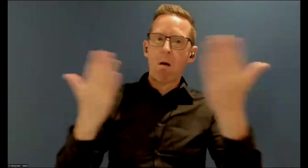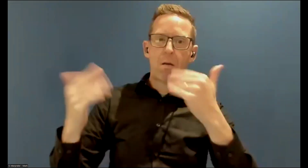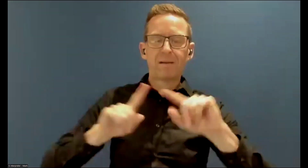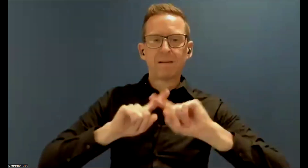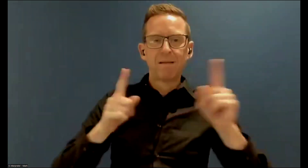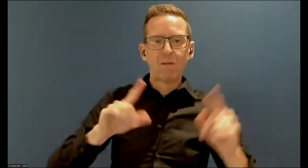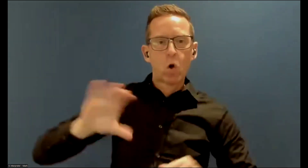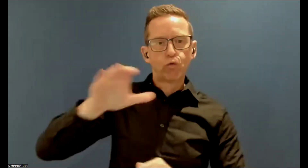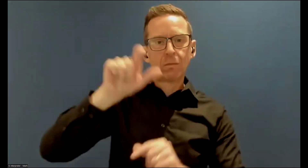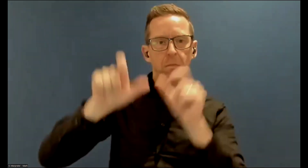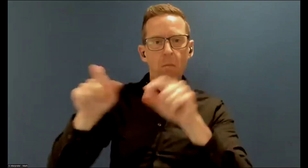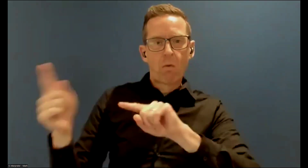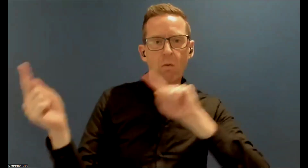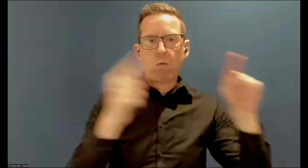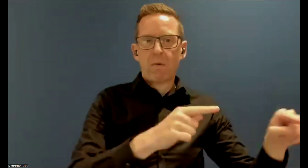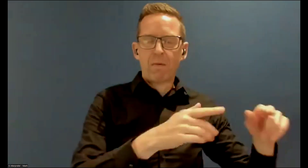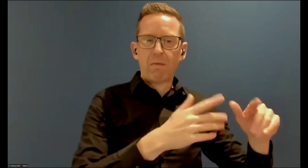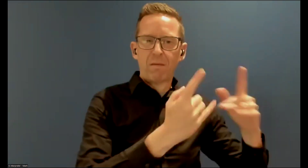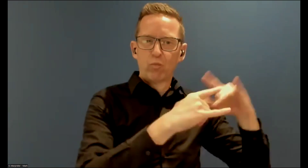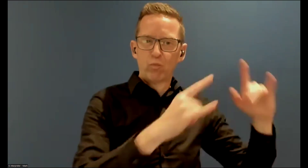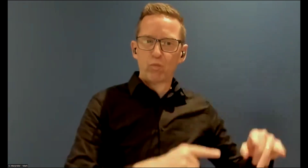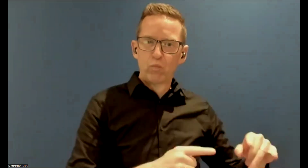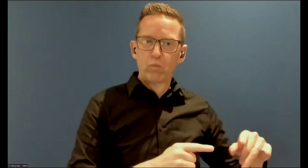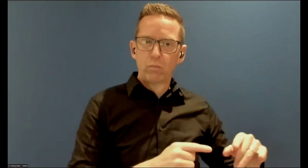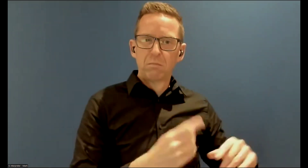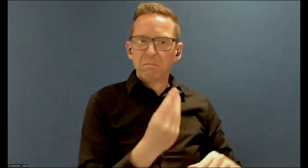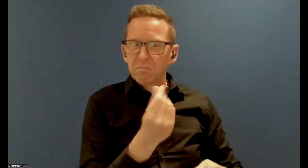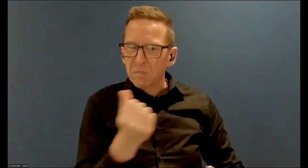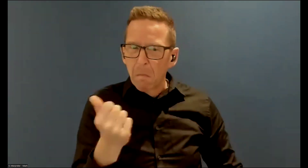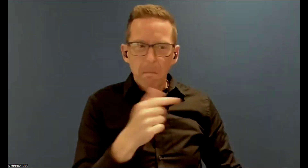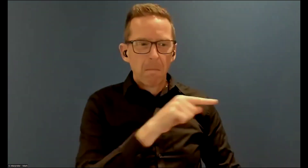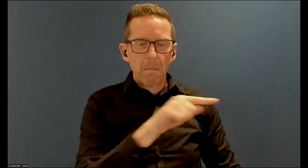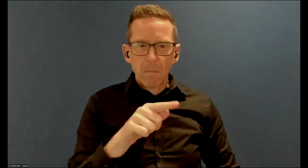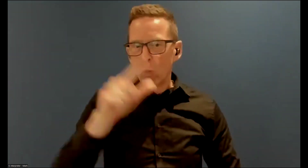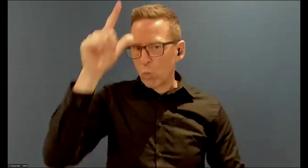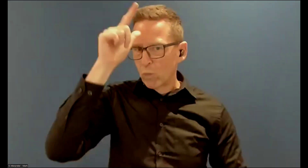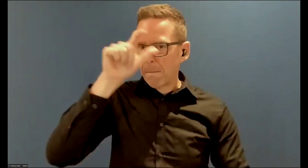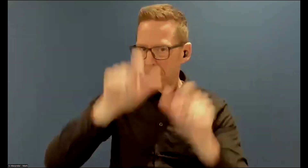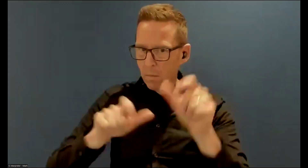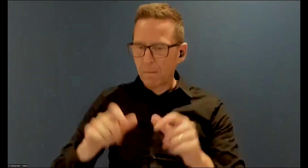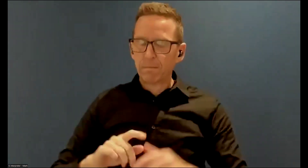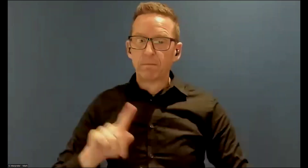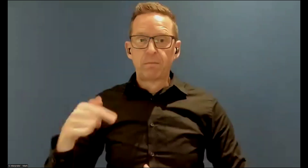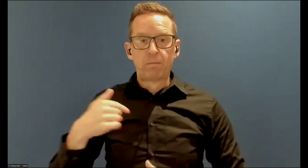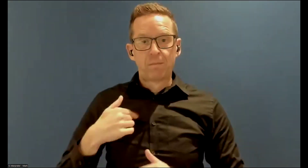Jordanians. We formed multidisciplinary teams, and we contracted